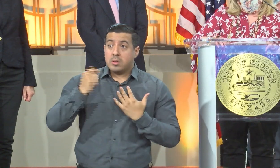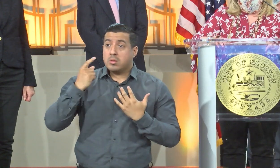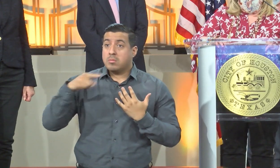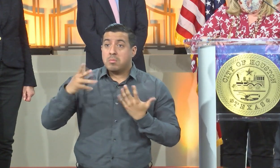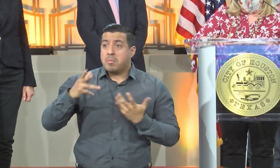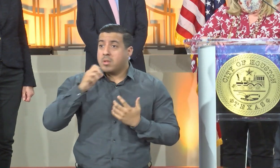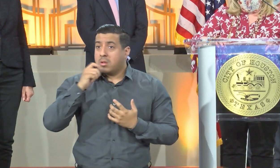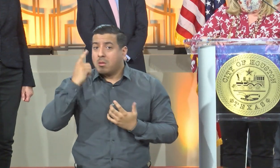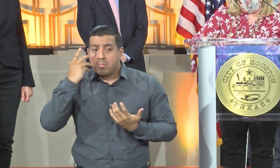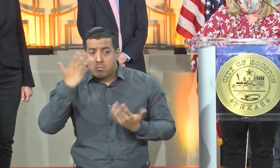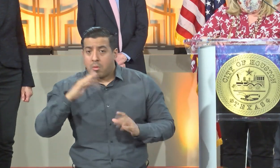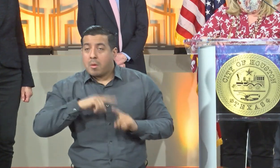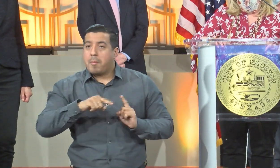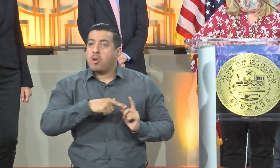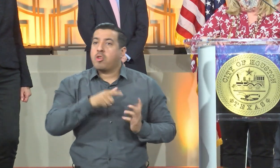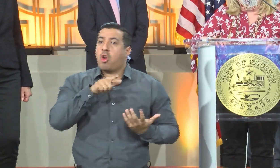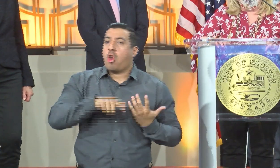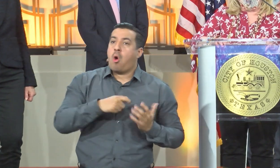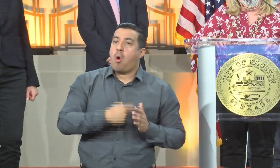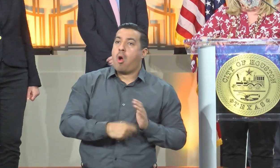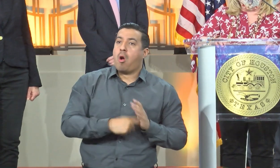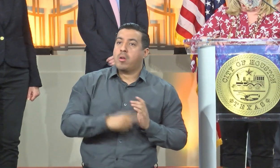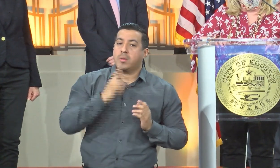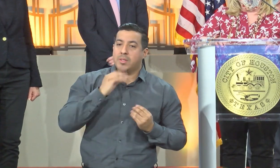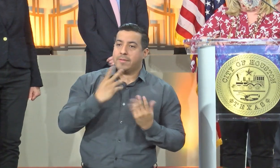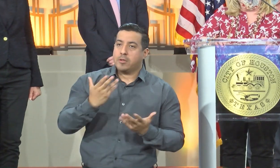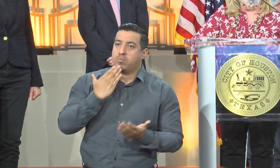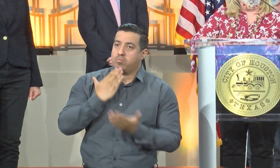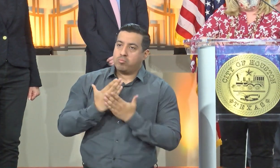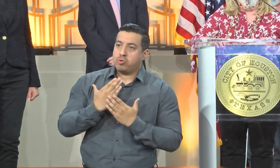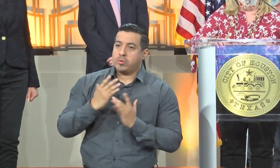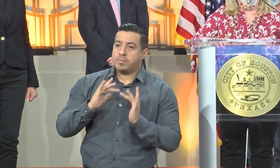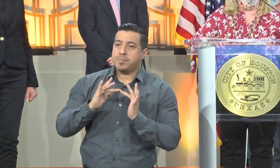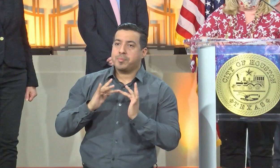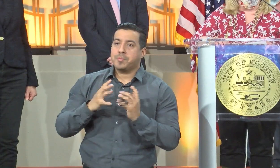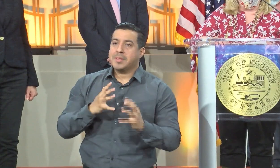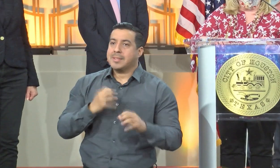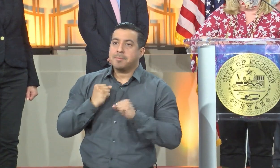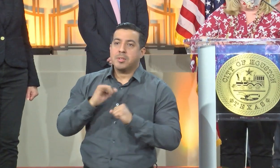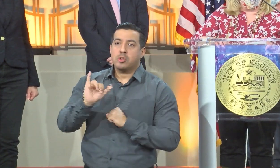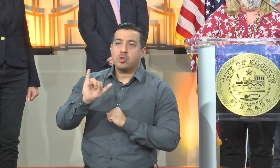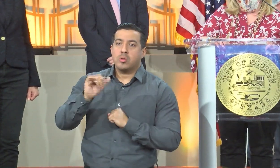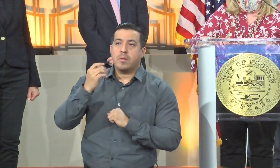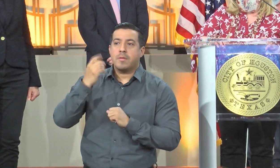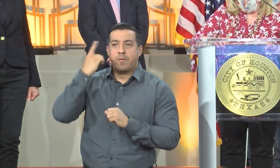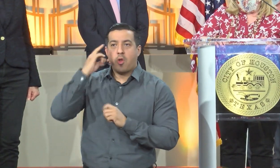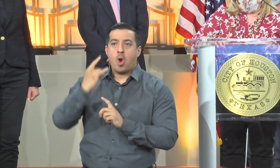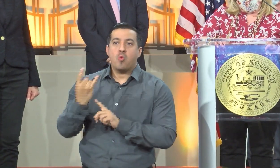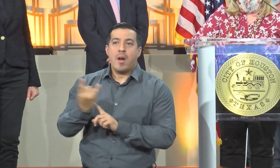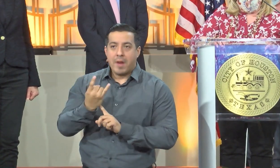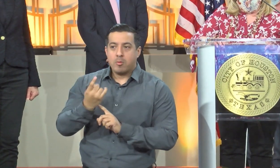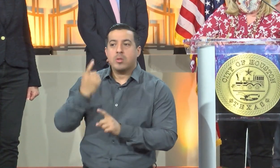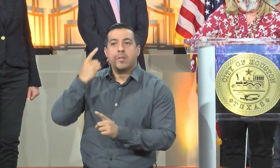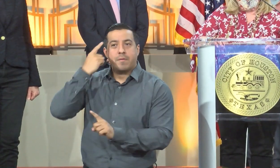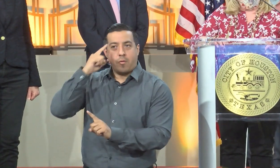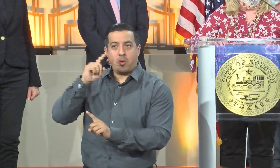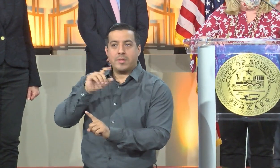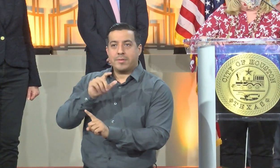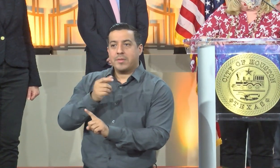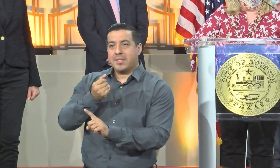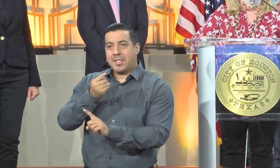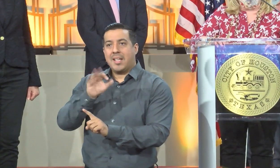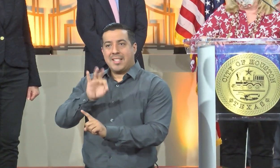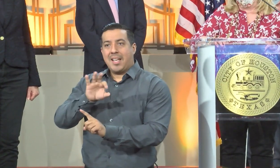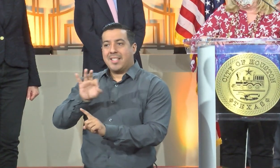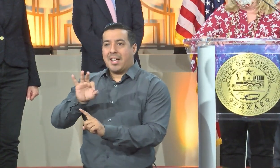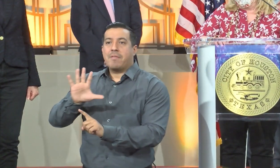is a low-cost broadband internet program that offers high-speed in-home internet with a Wi-Fi router for only $9.95 a month for those